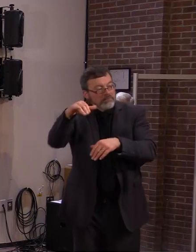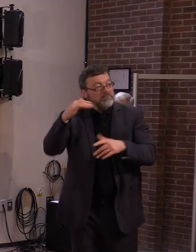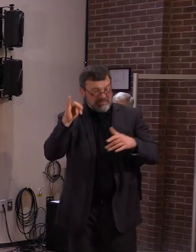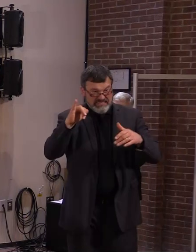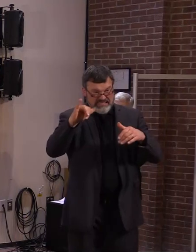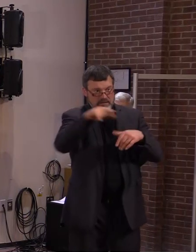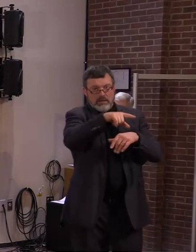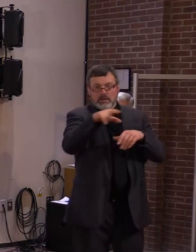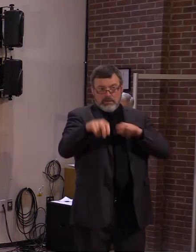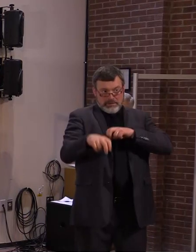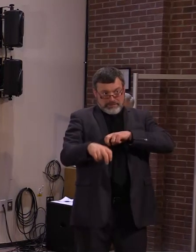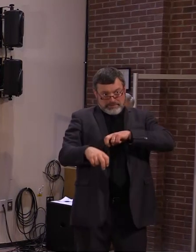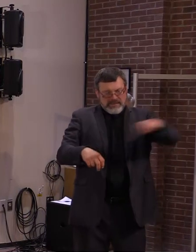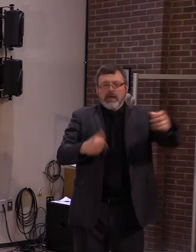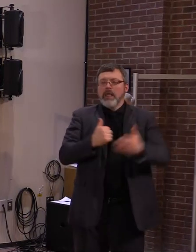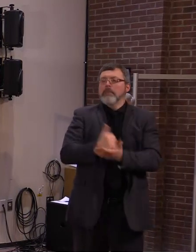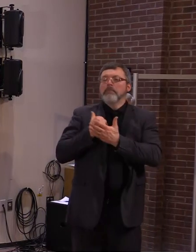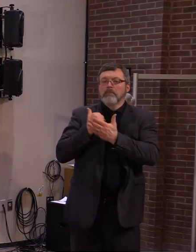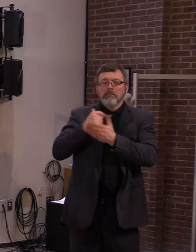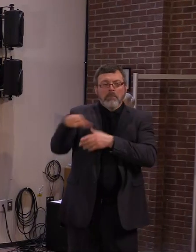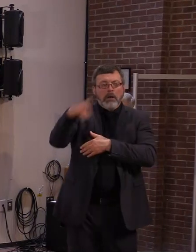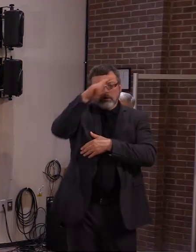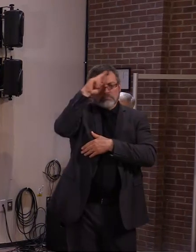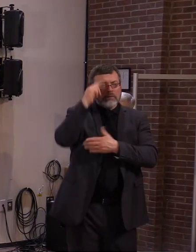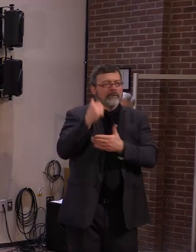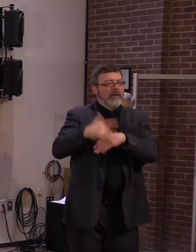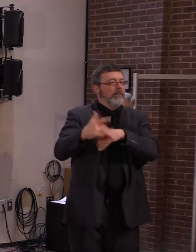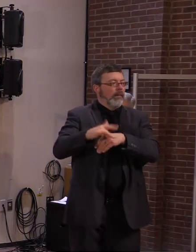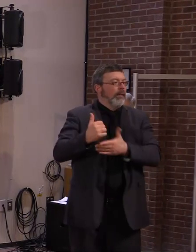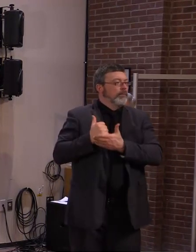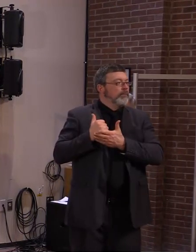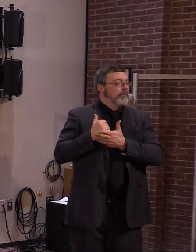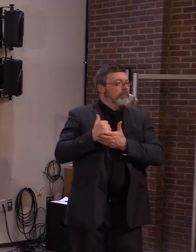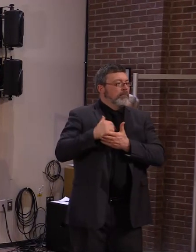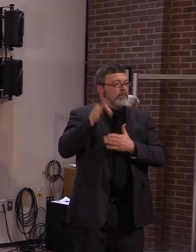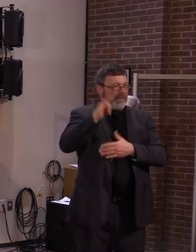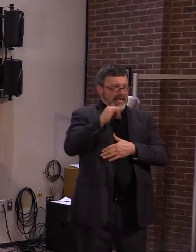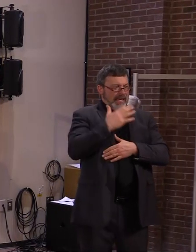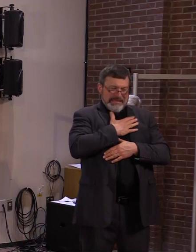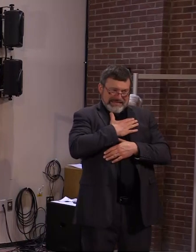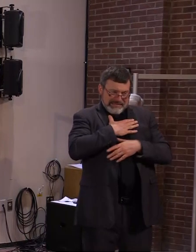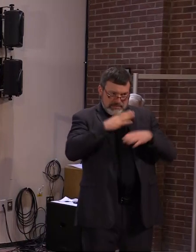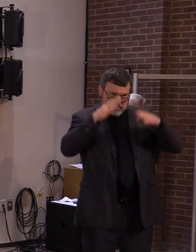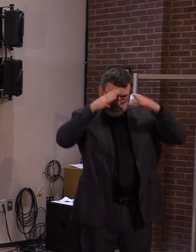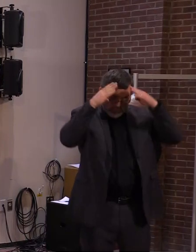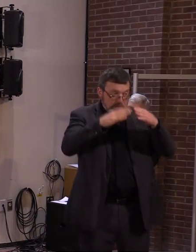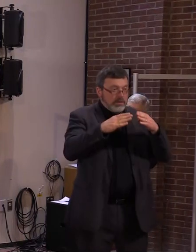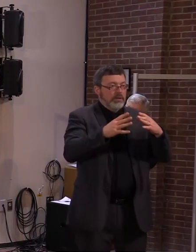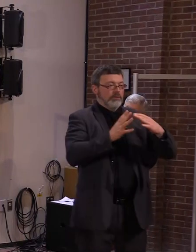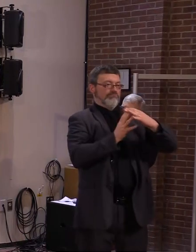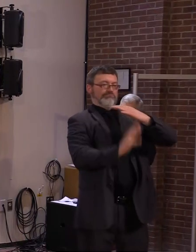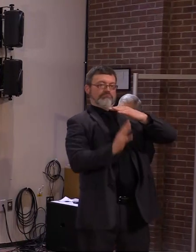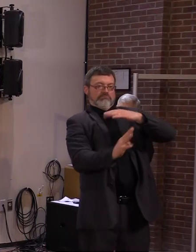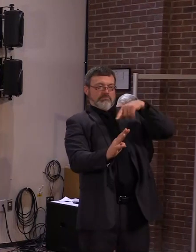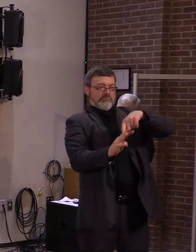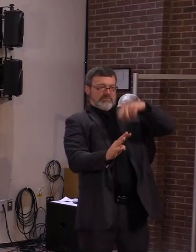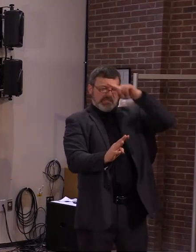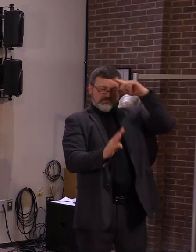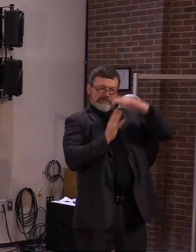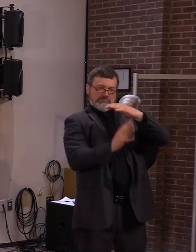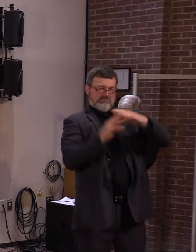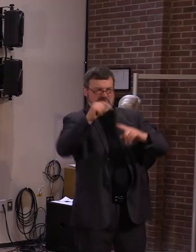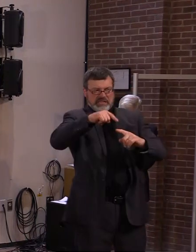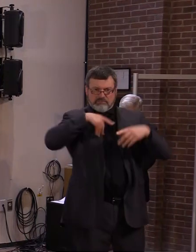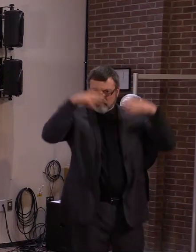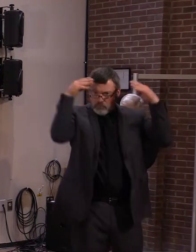everything that we've done from the beginning is to try and focus on the hospitalizations, trying to increase the capacity to make sure